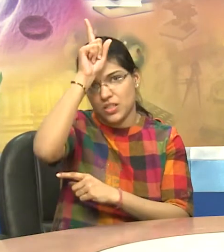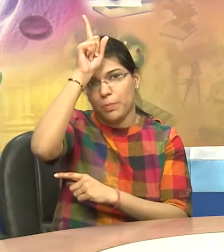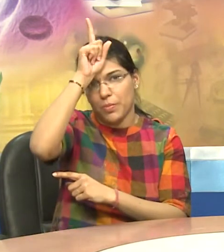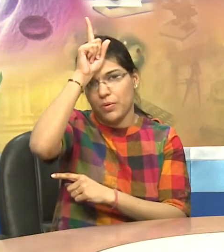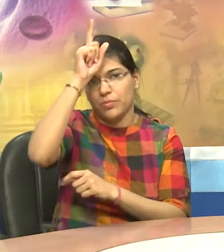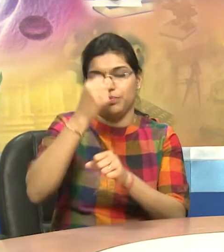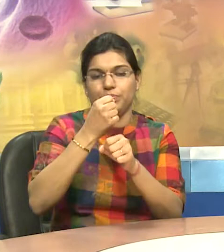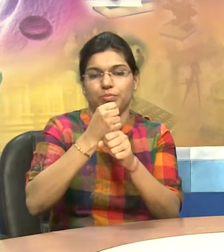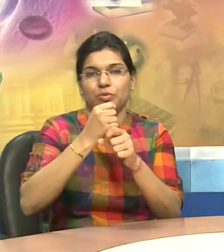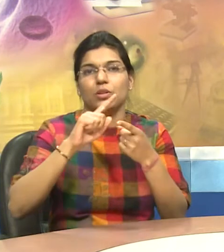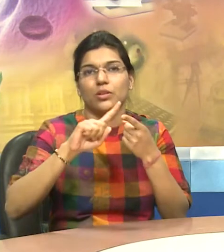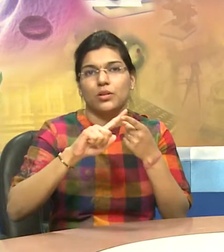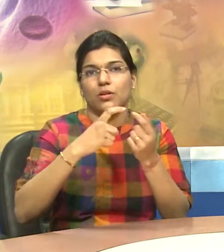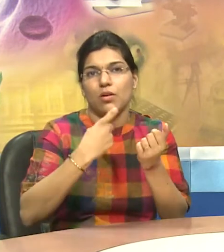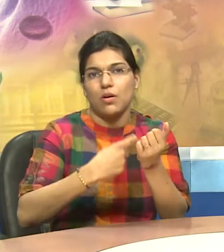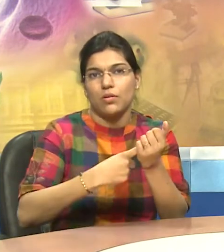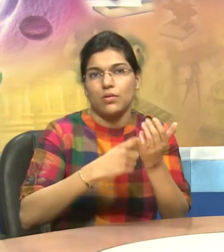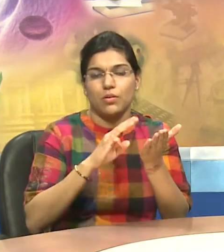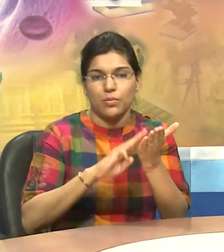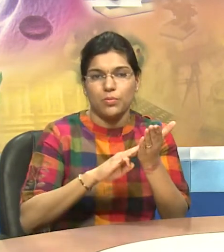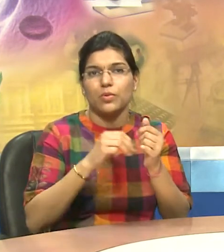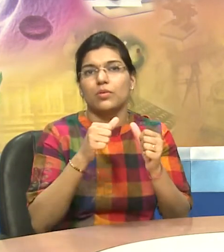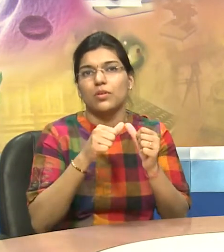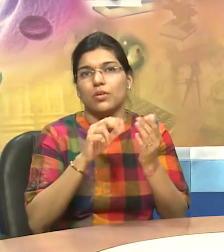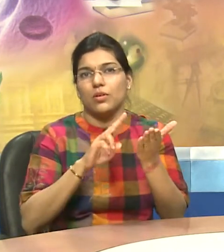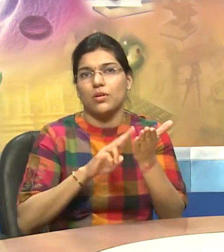A doctor from West Germany